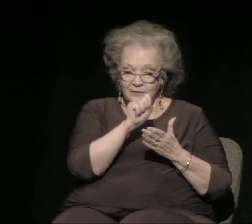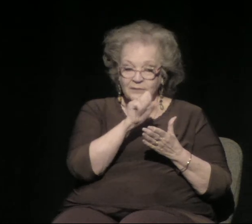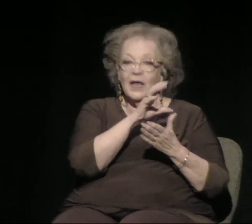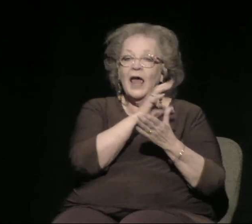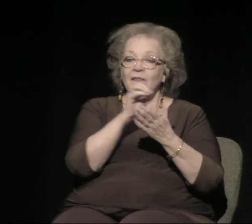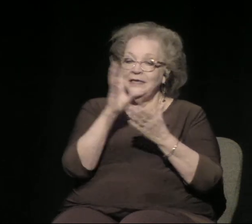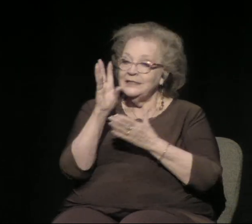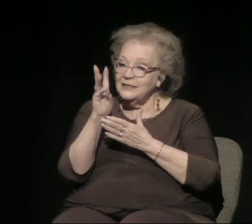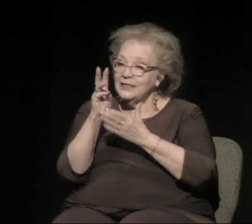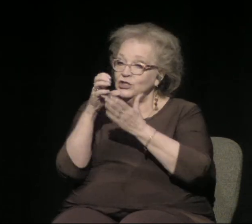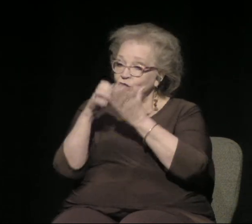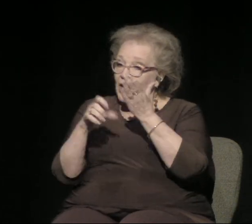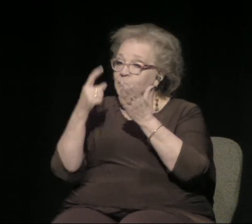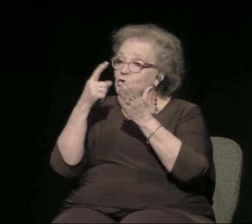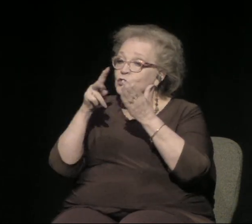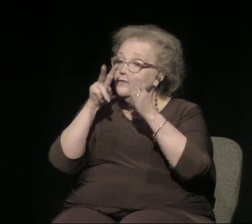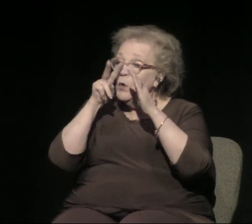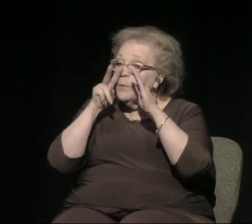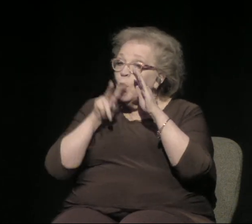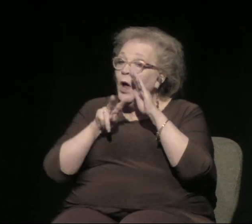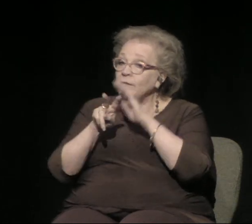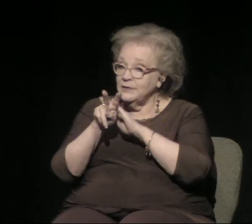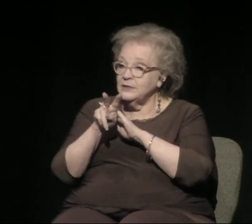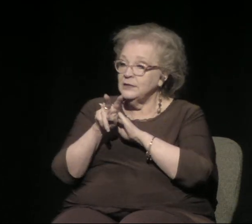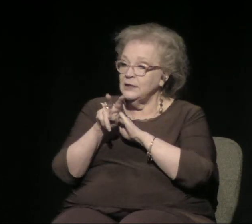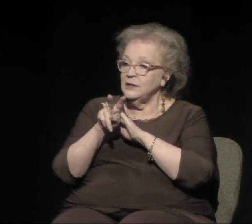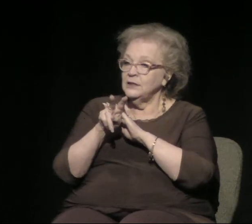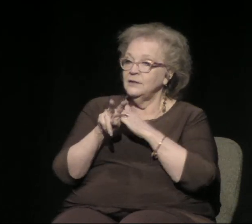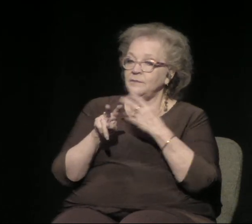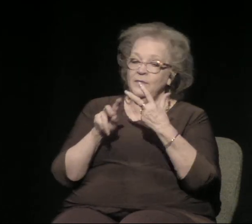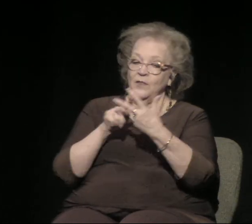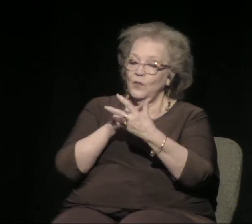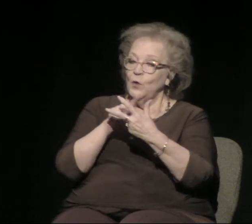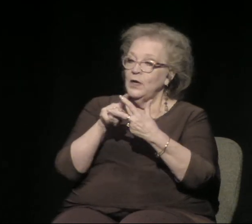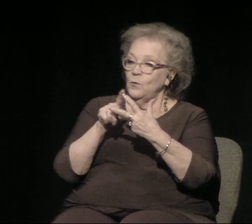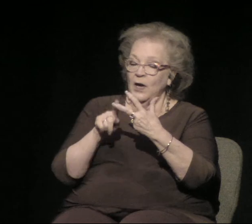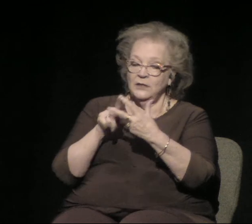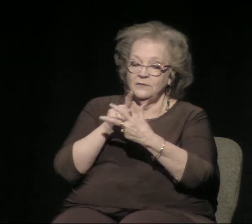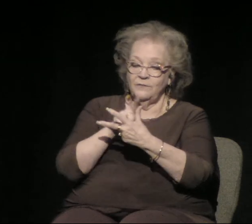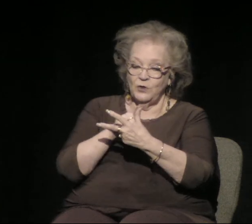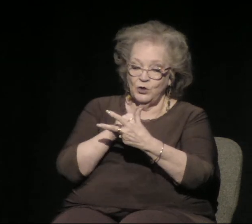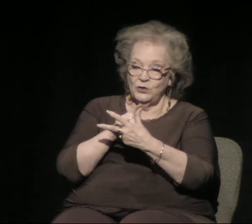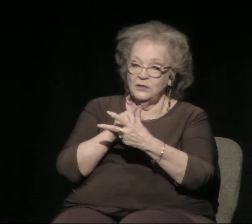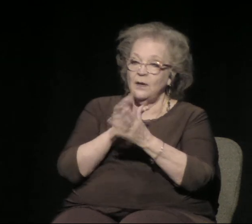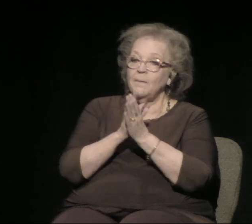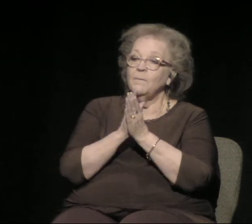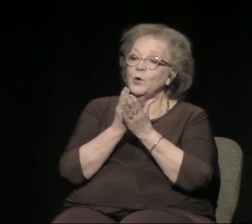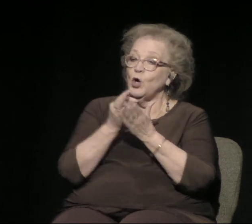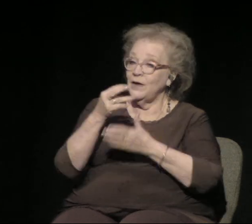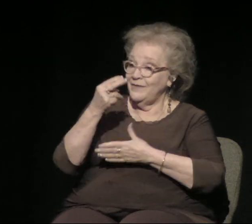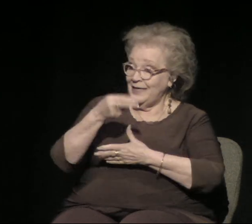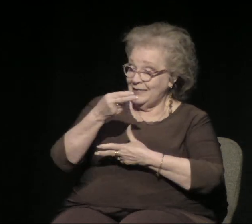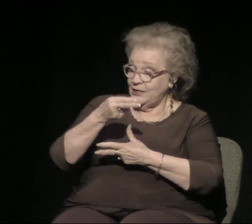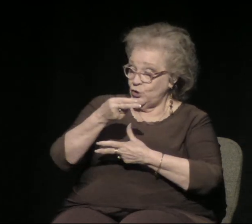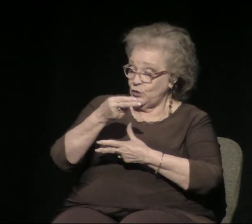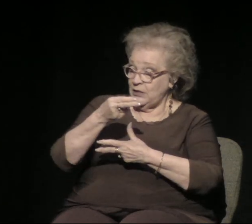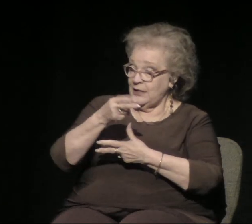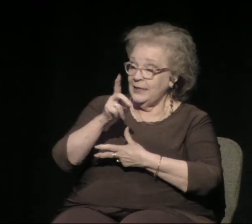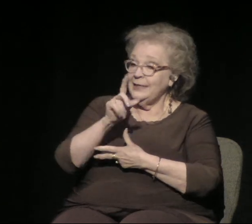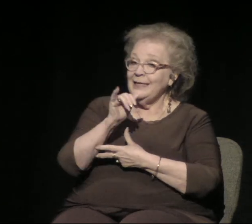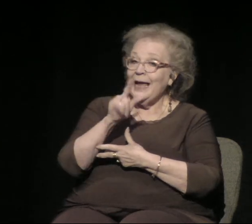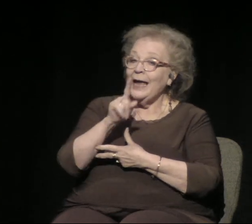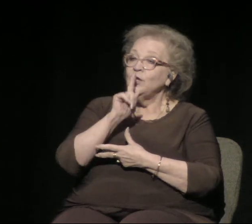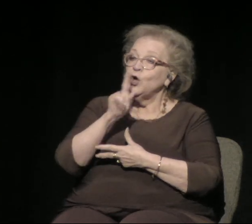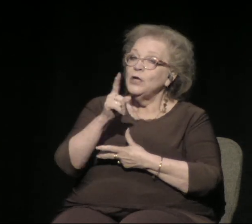6 chapters dedicated to prophecy. I try to think of Daniel in 3 ways. First, it's a book of history.